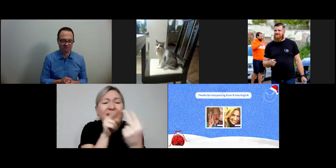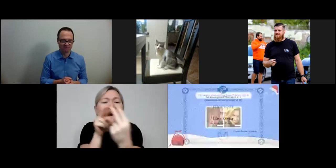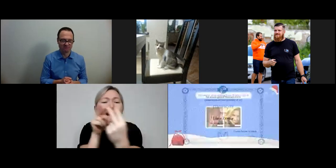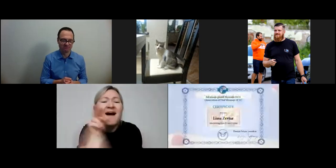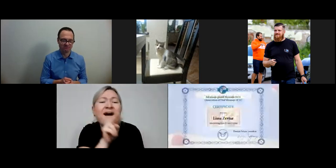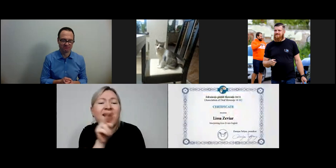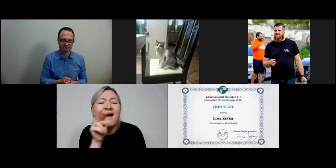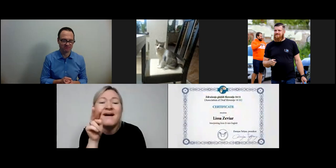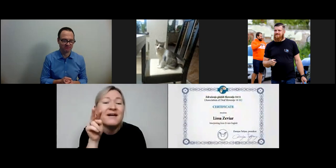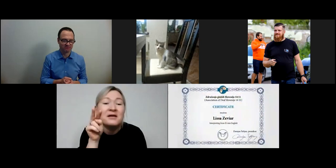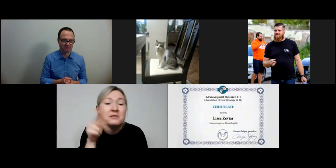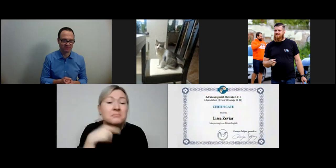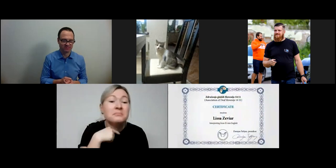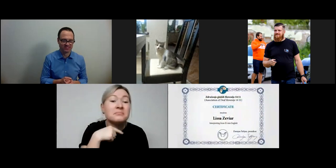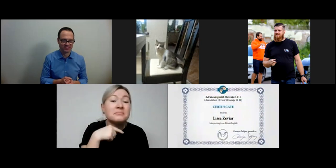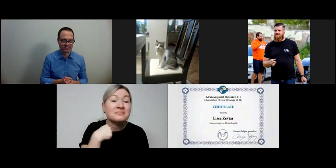old faces.